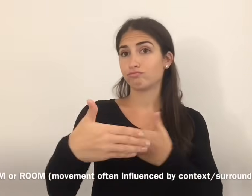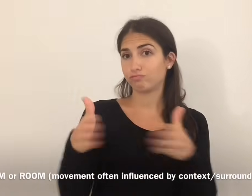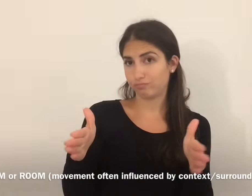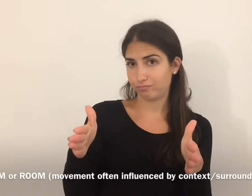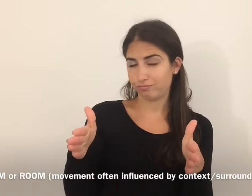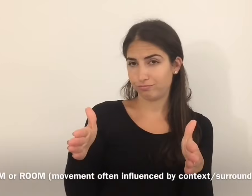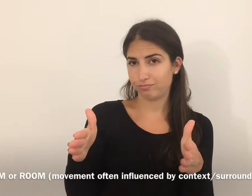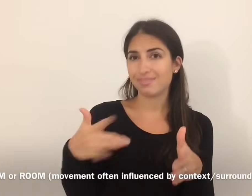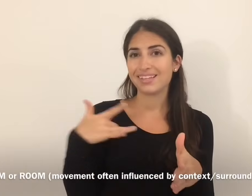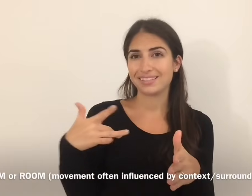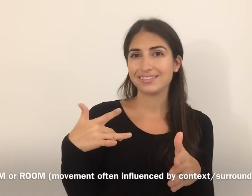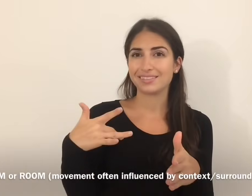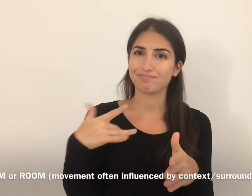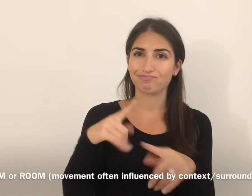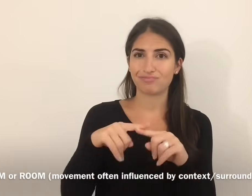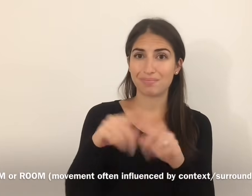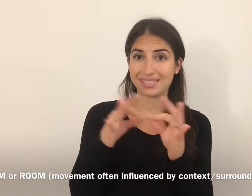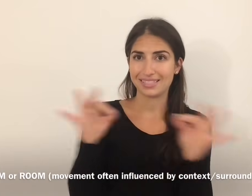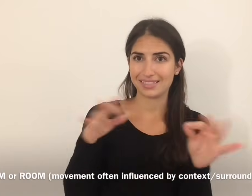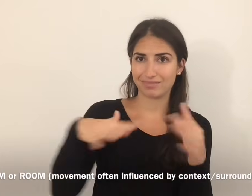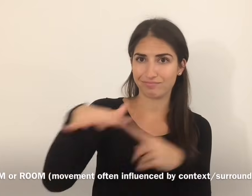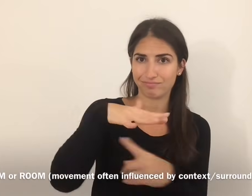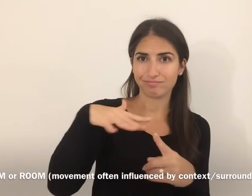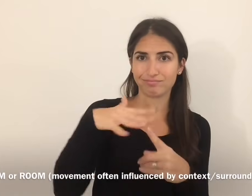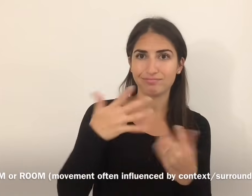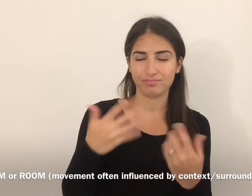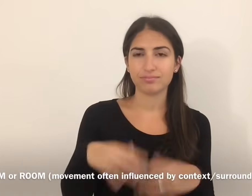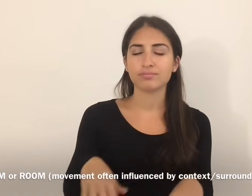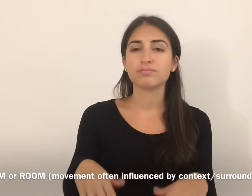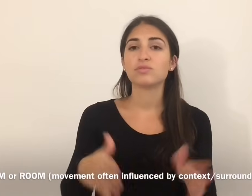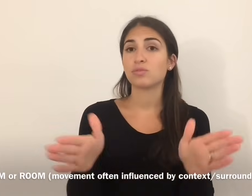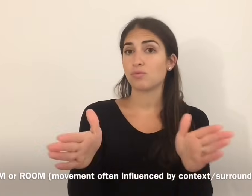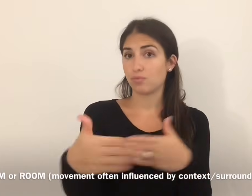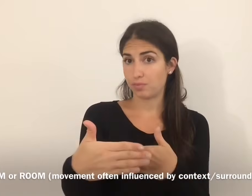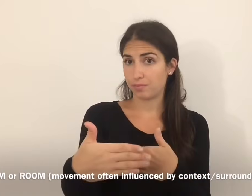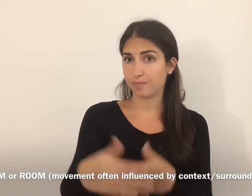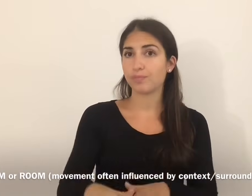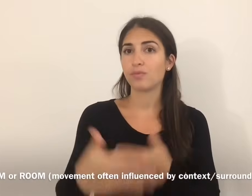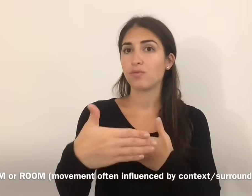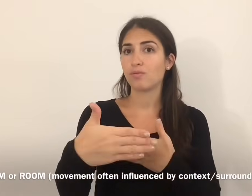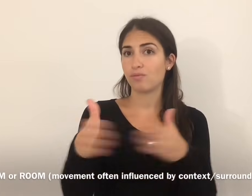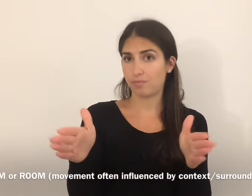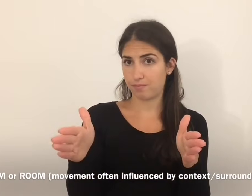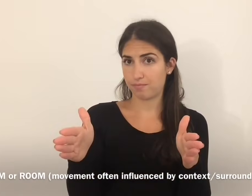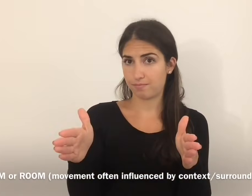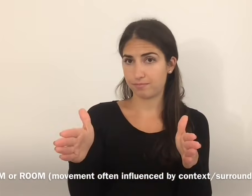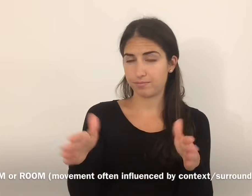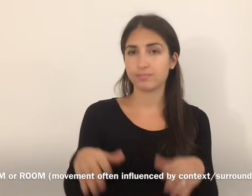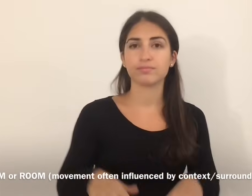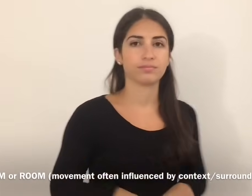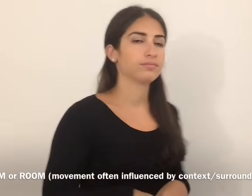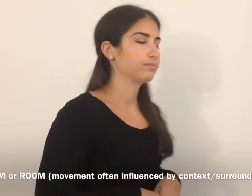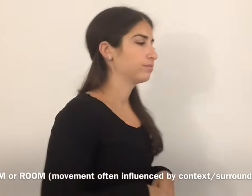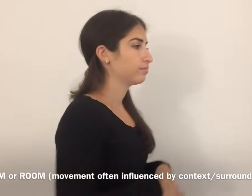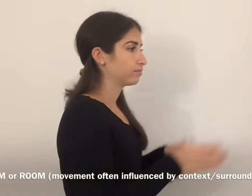You can sign it either way. It tends to change depending on the context of the sentence. Room or room.